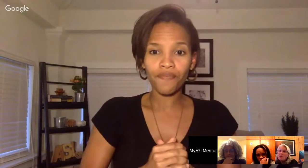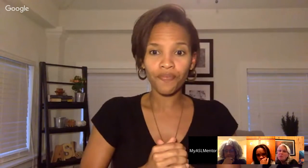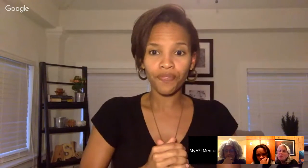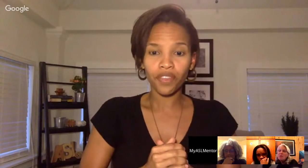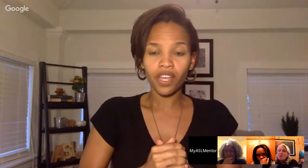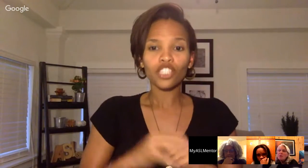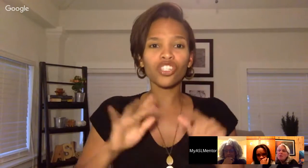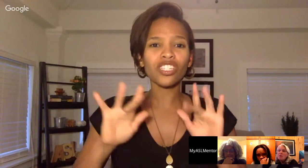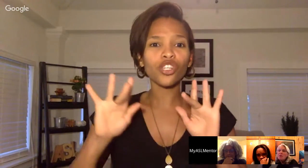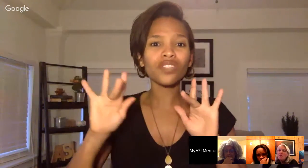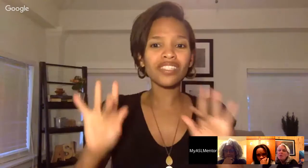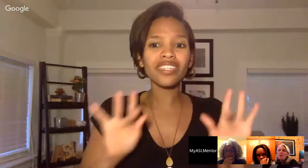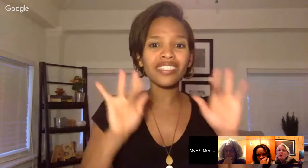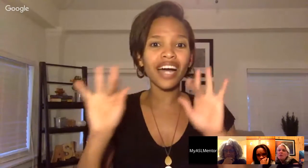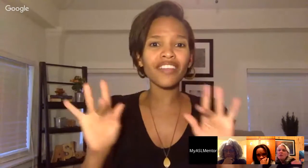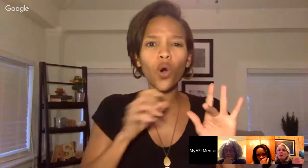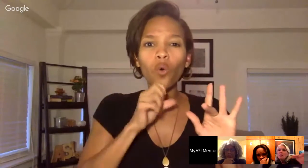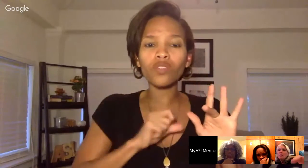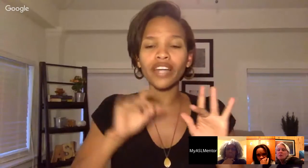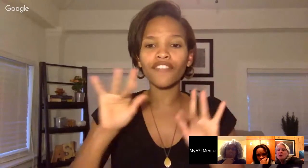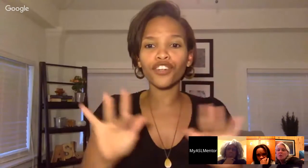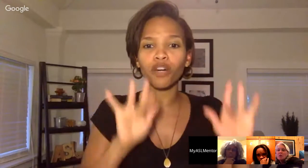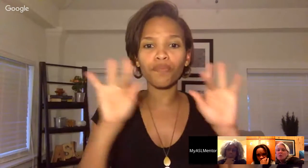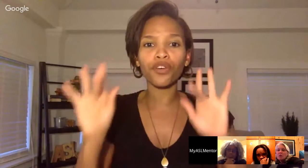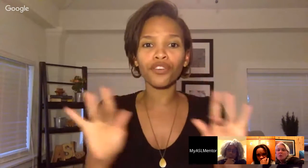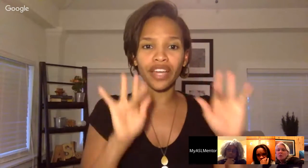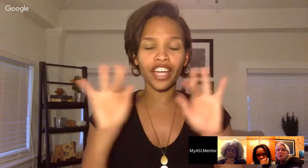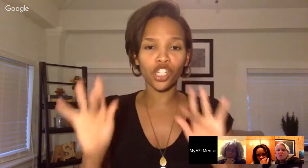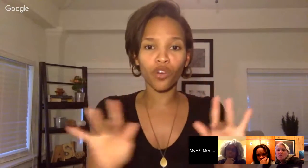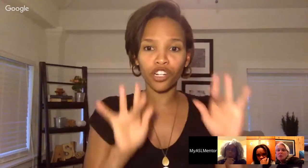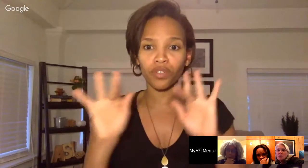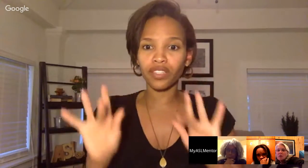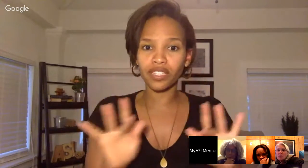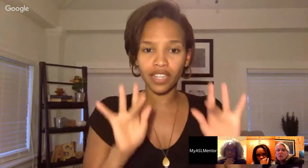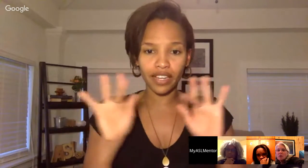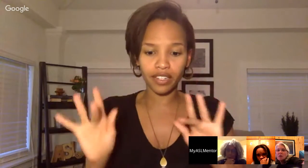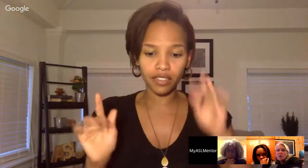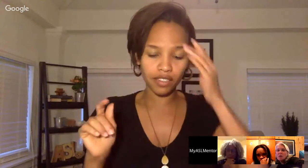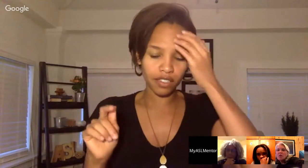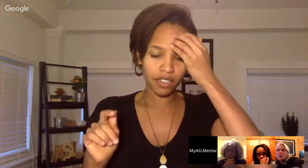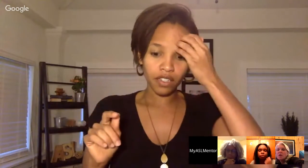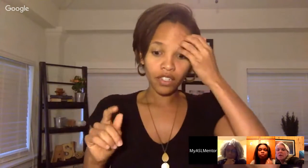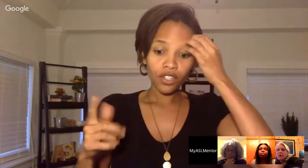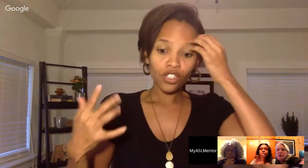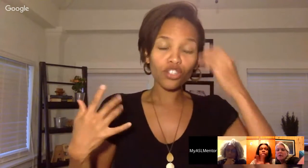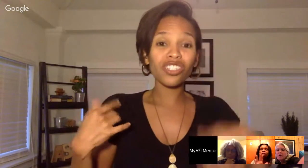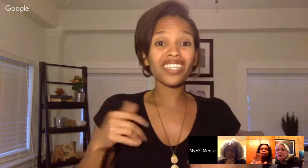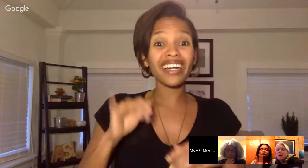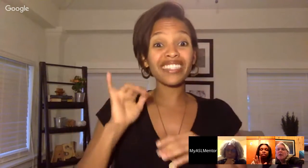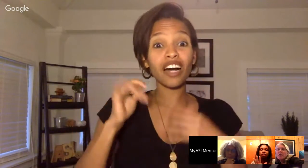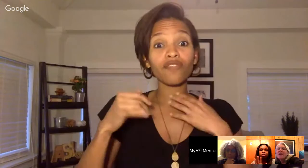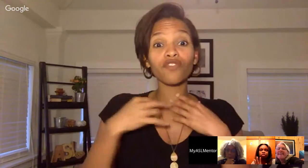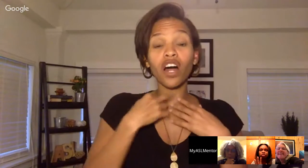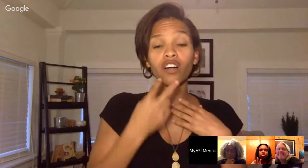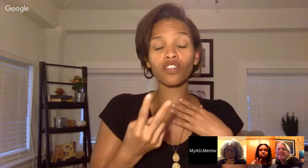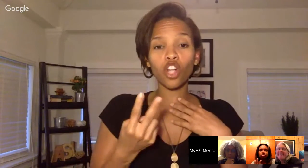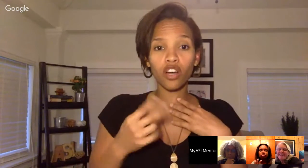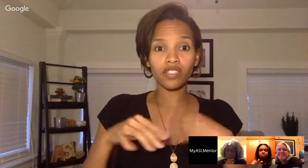okay? She uses this sign, the old sign for computer, in case you're wondering what this sign is. So she signs, I'll gloss